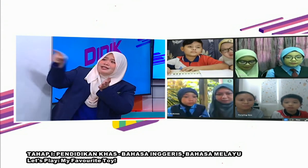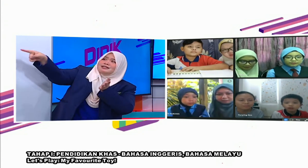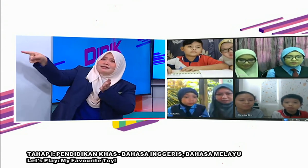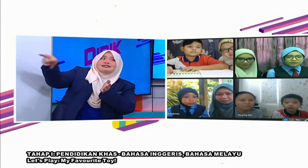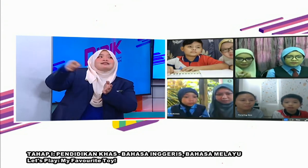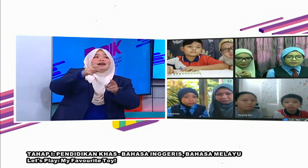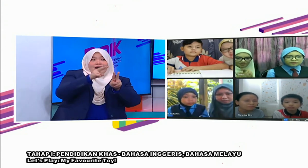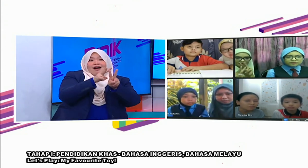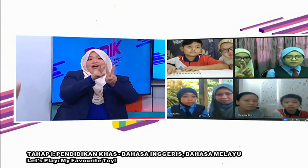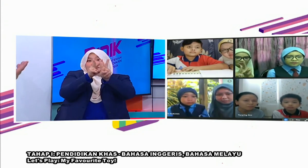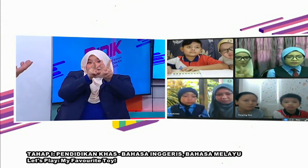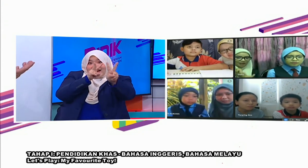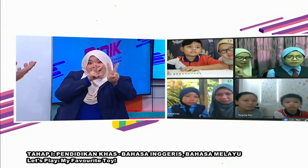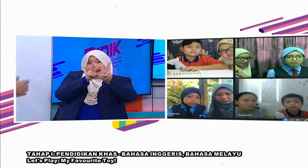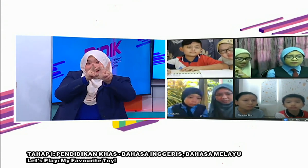is this?